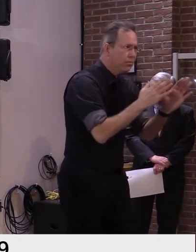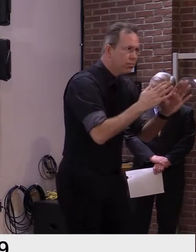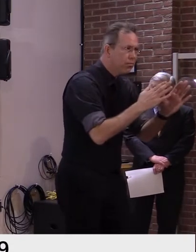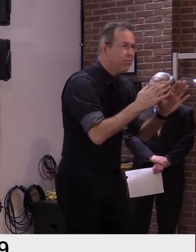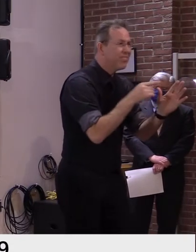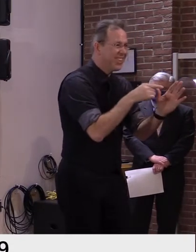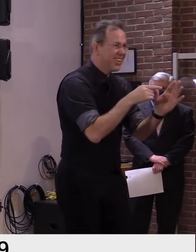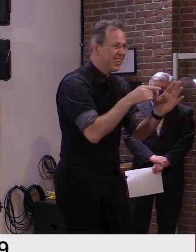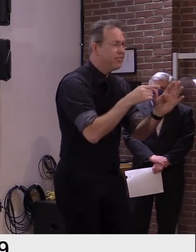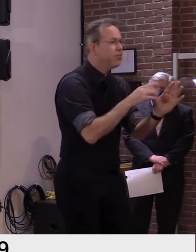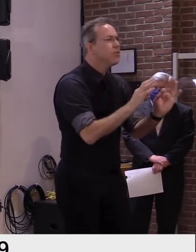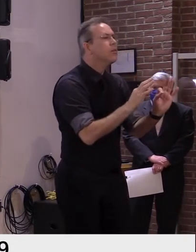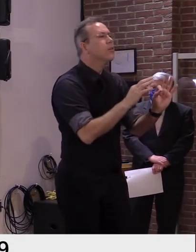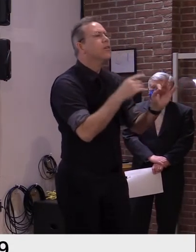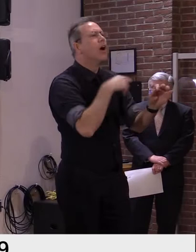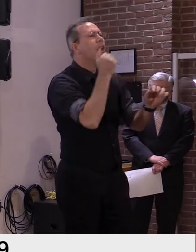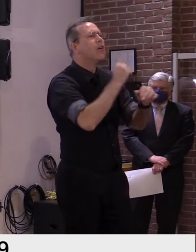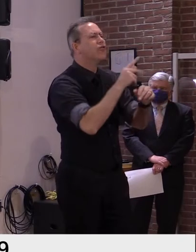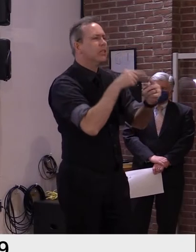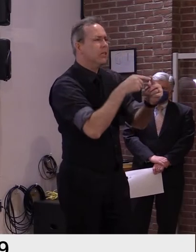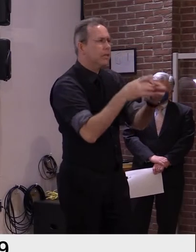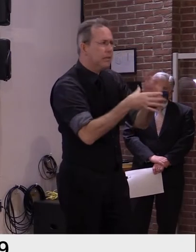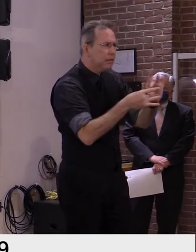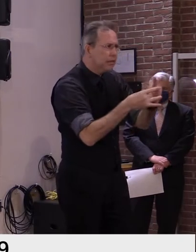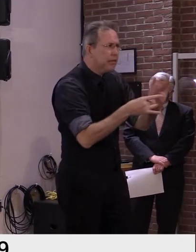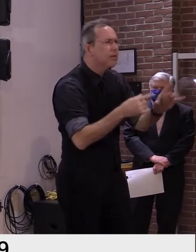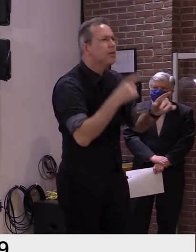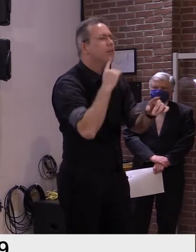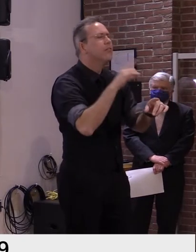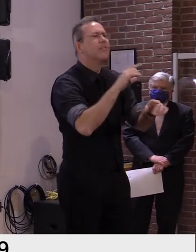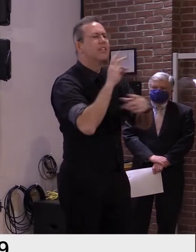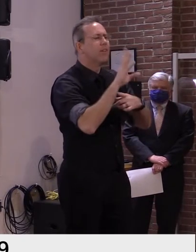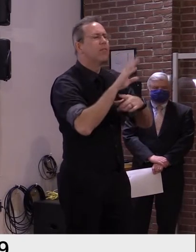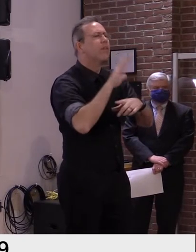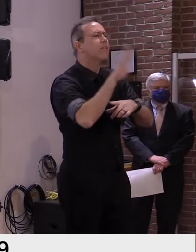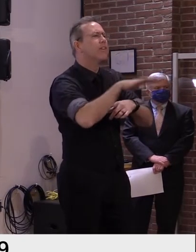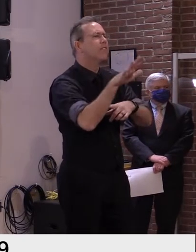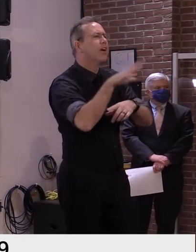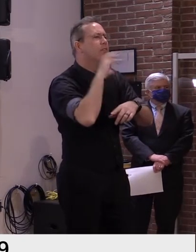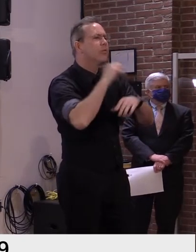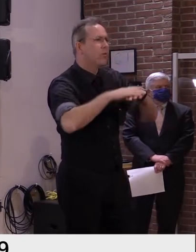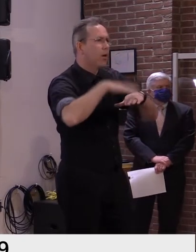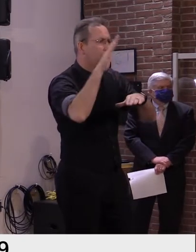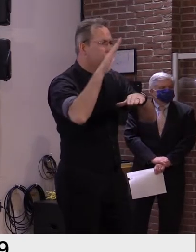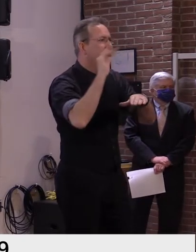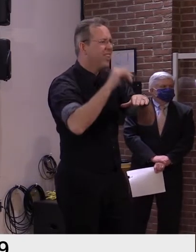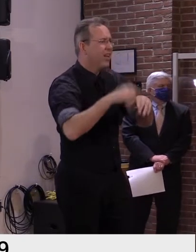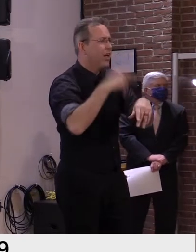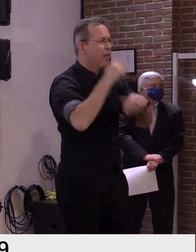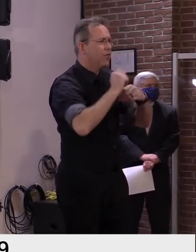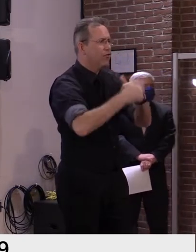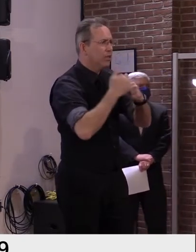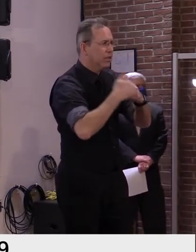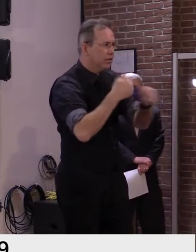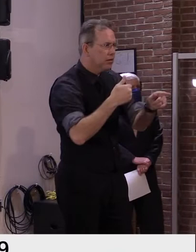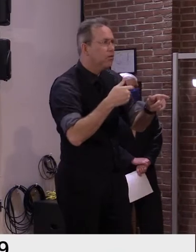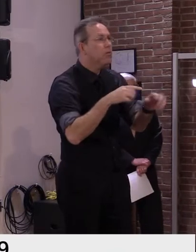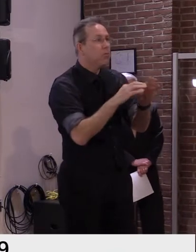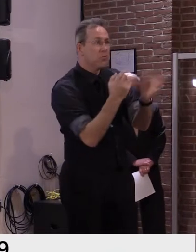certain high-risk conditions over the age of 55. 1 week later, March